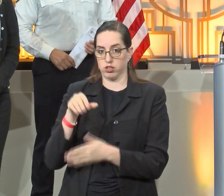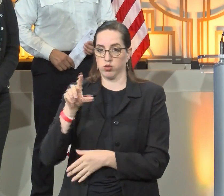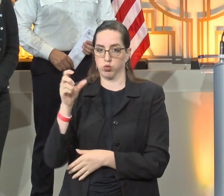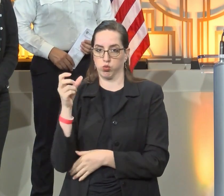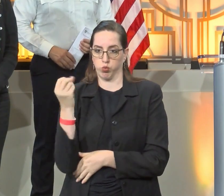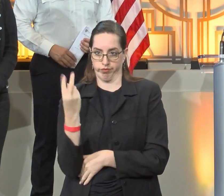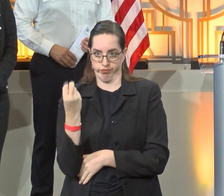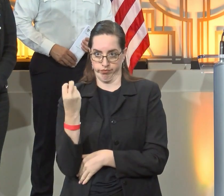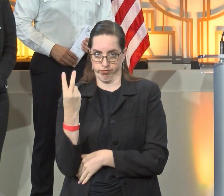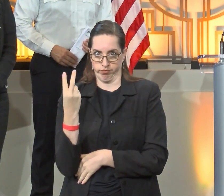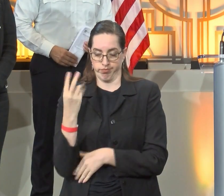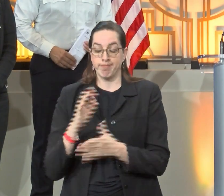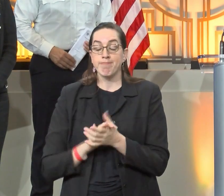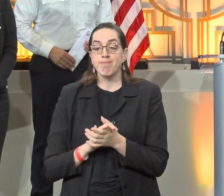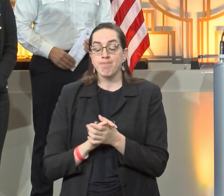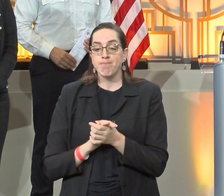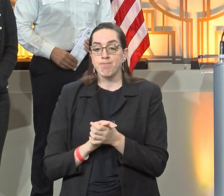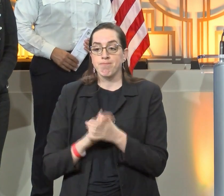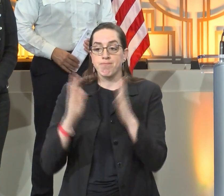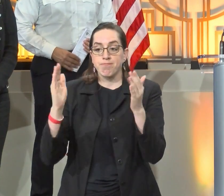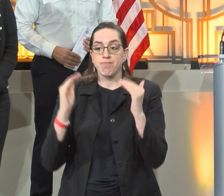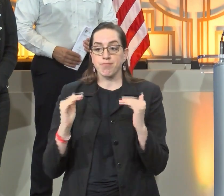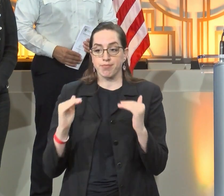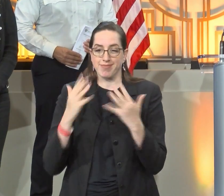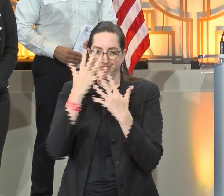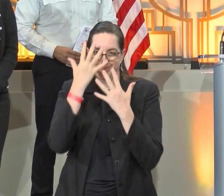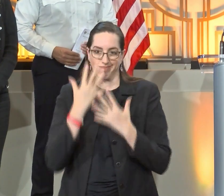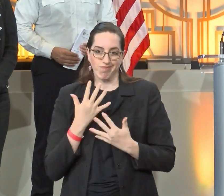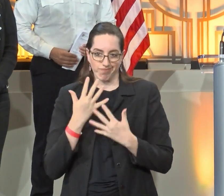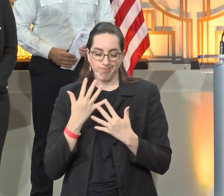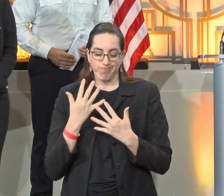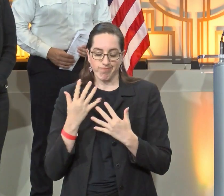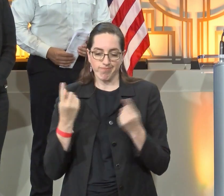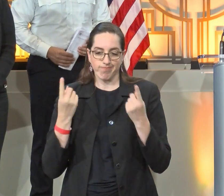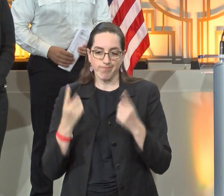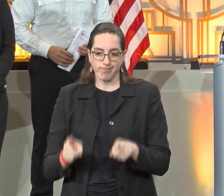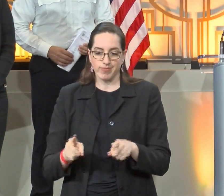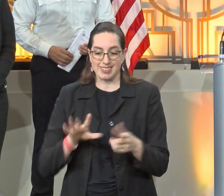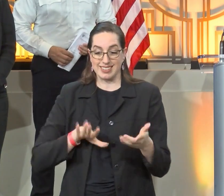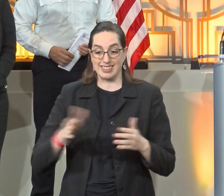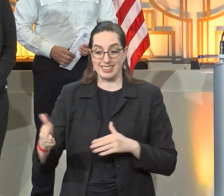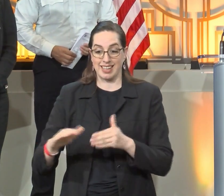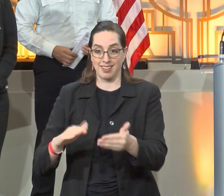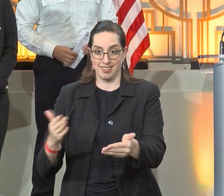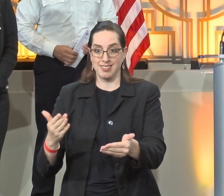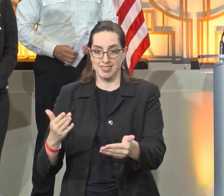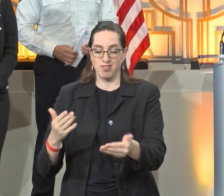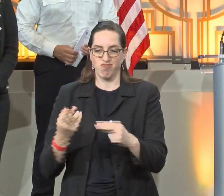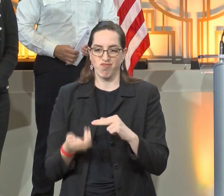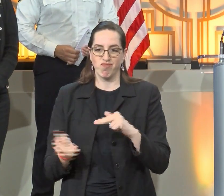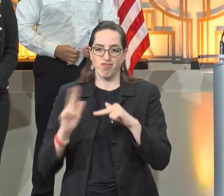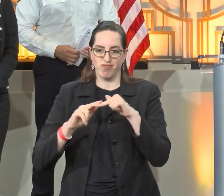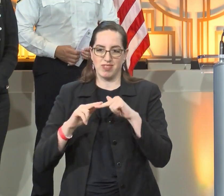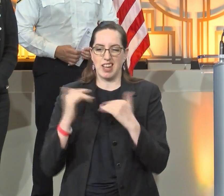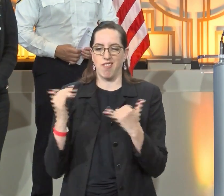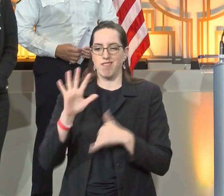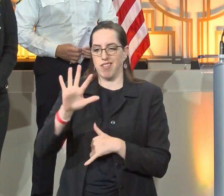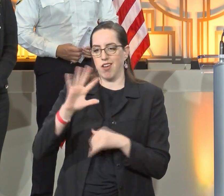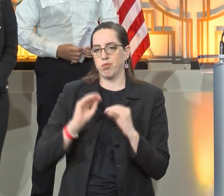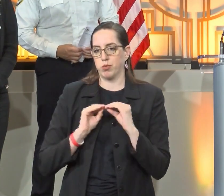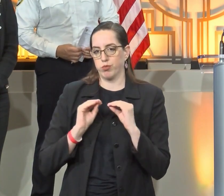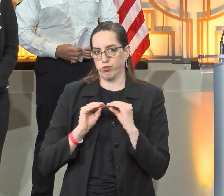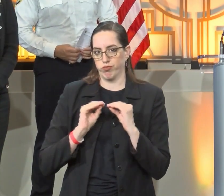26,012. Unfortunately, the number of deaths in our city will increase by